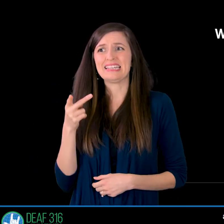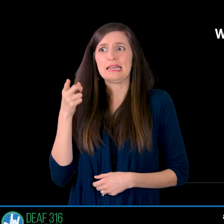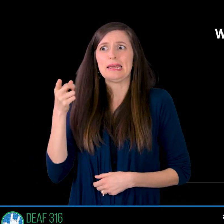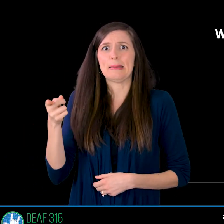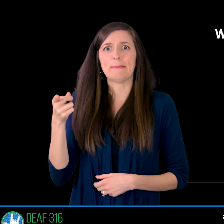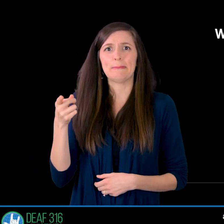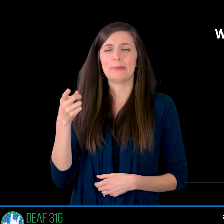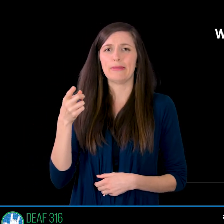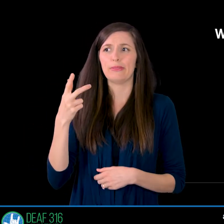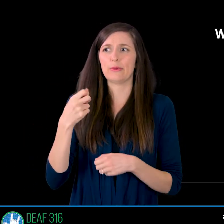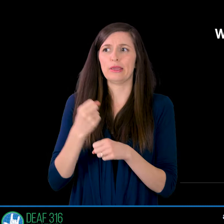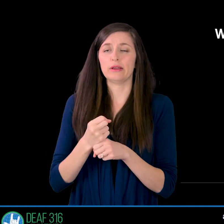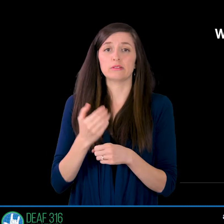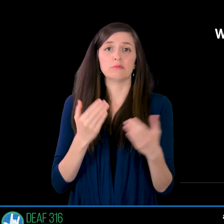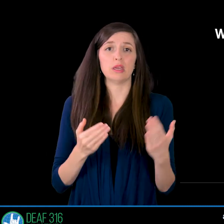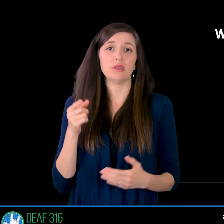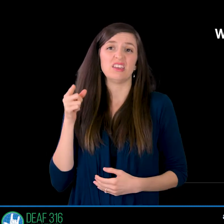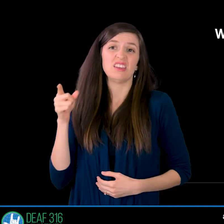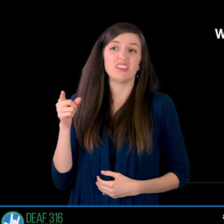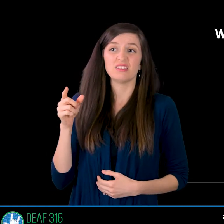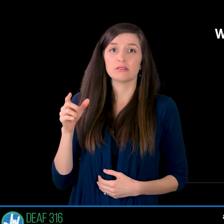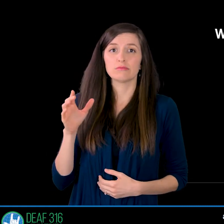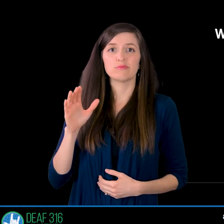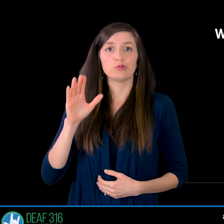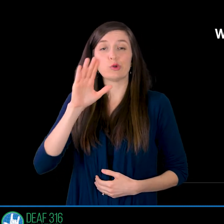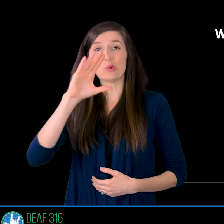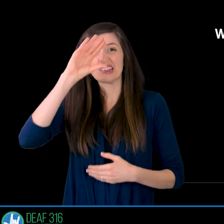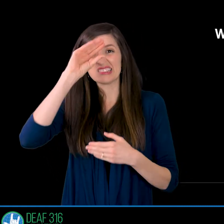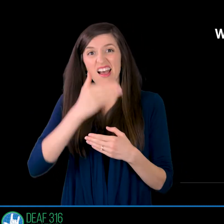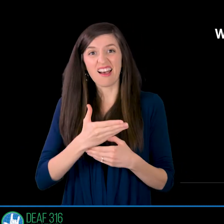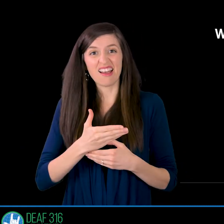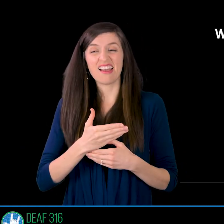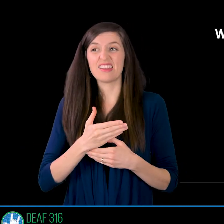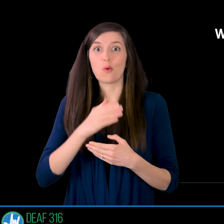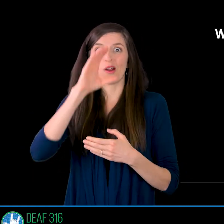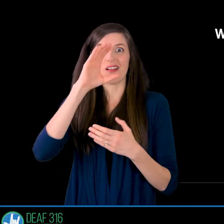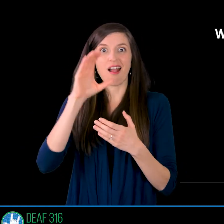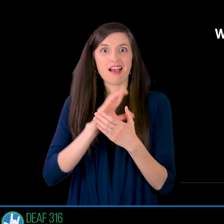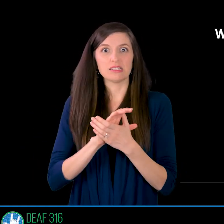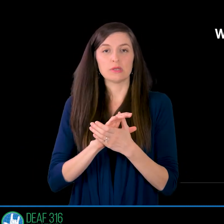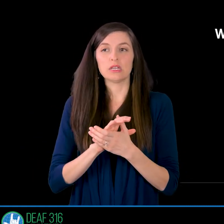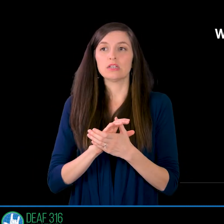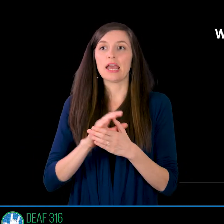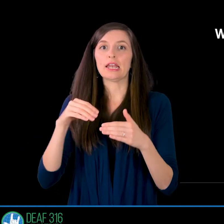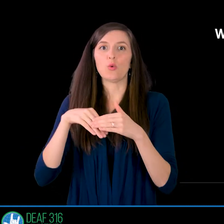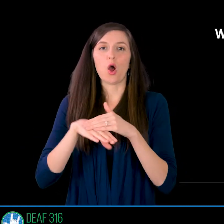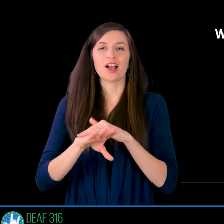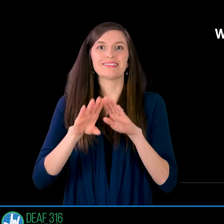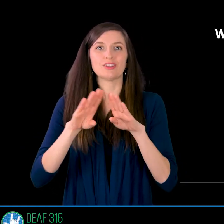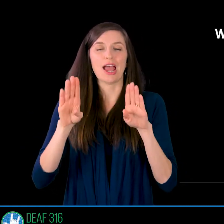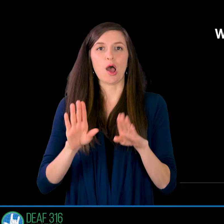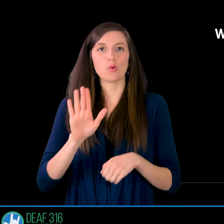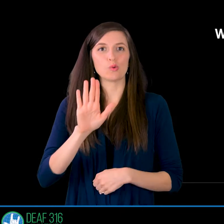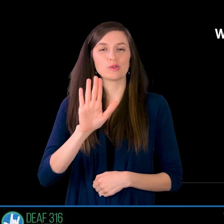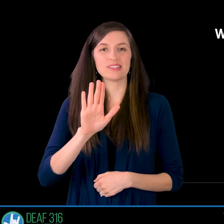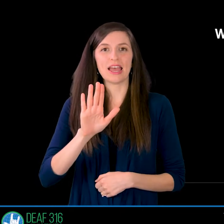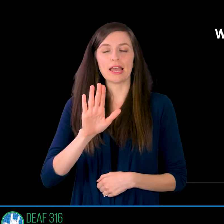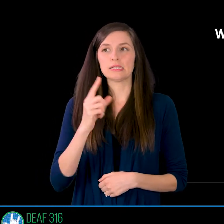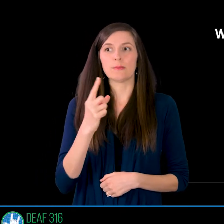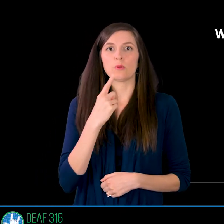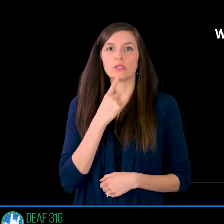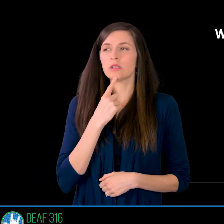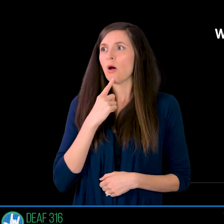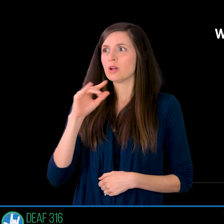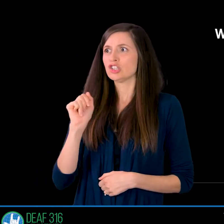months, and suddenly he's your son or your husband and he's standing at the front door and somebody hollers, Jack is home,